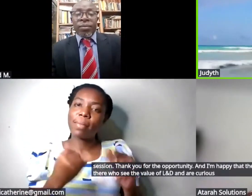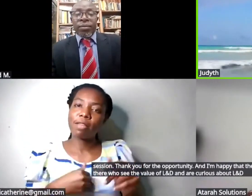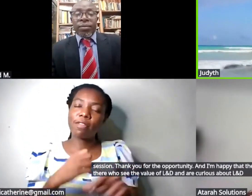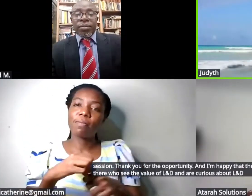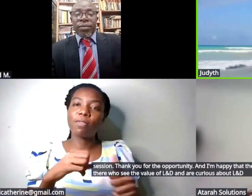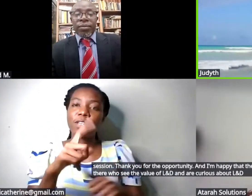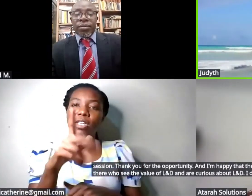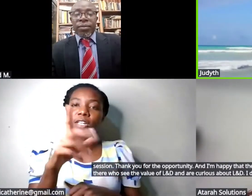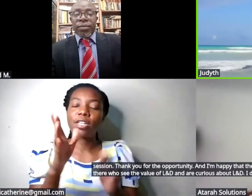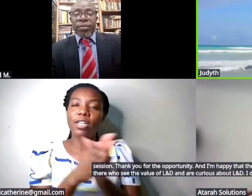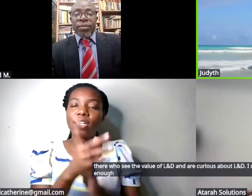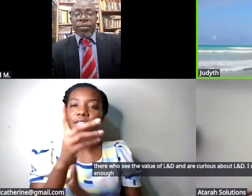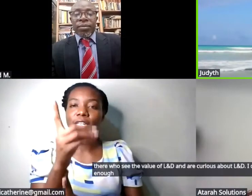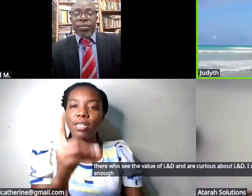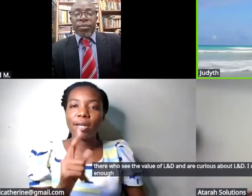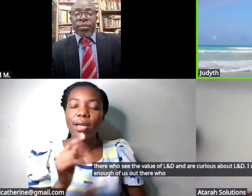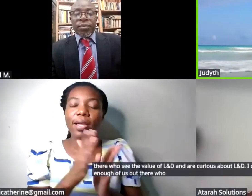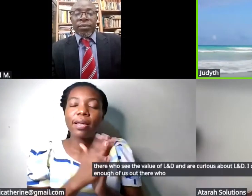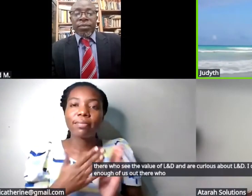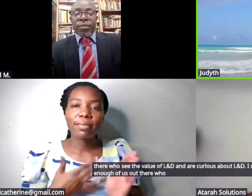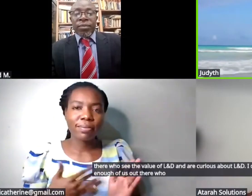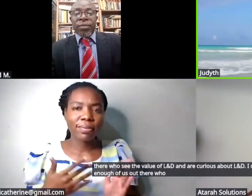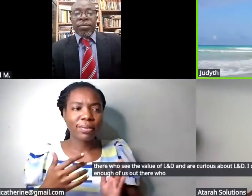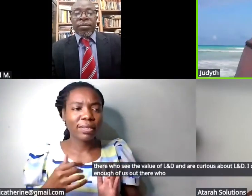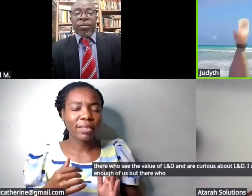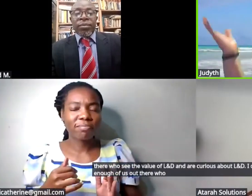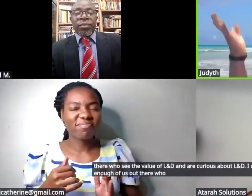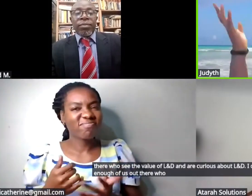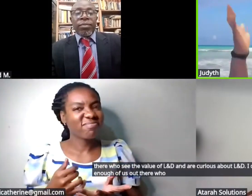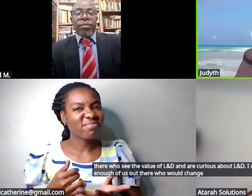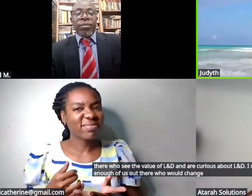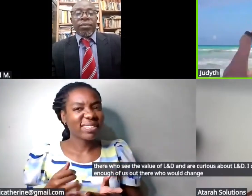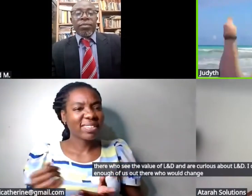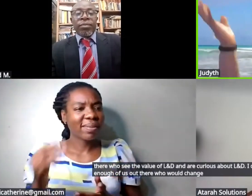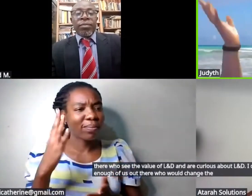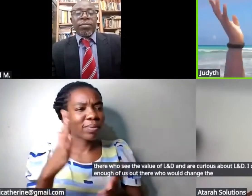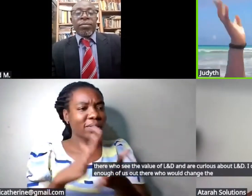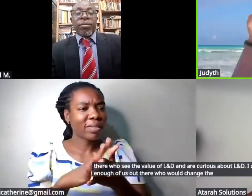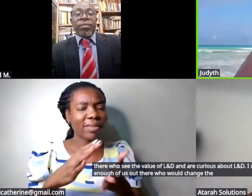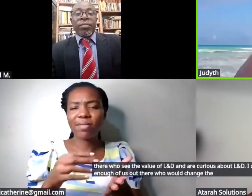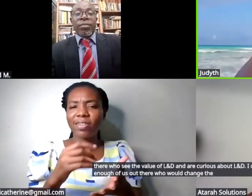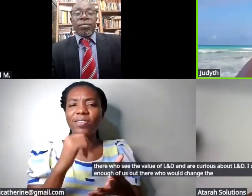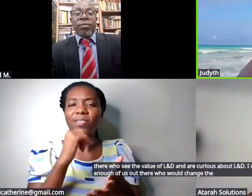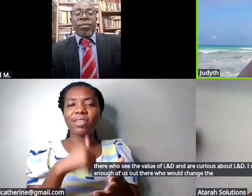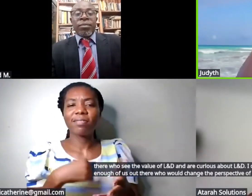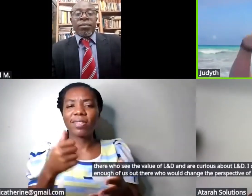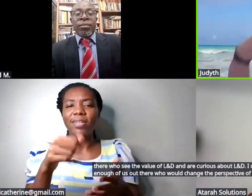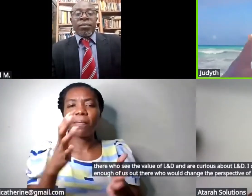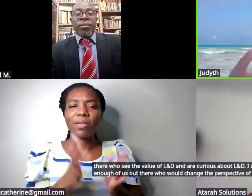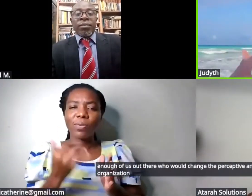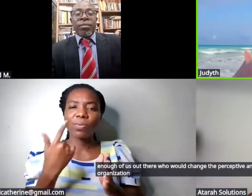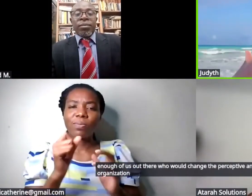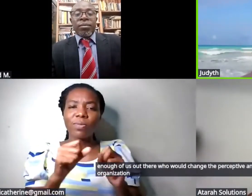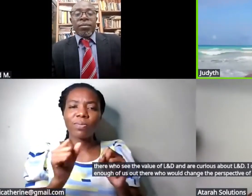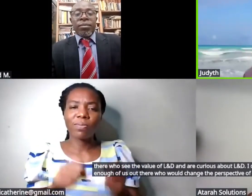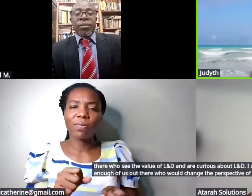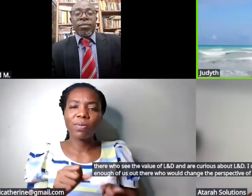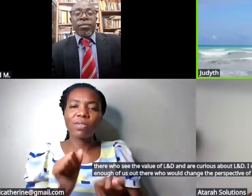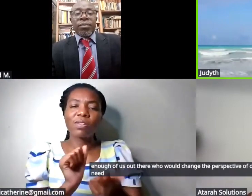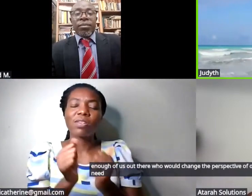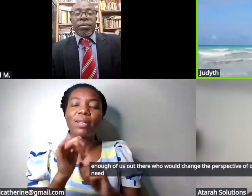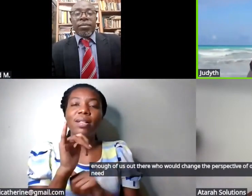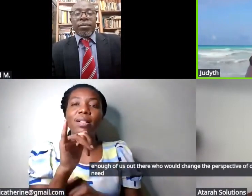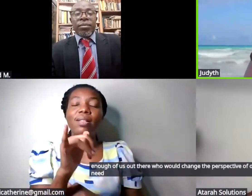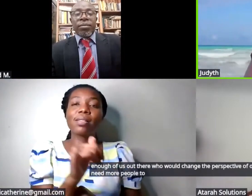think there's enough of us out there who would change the perspective of organization. So we need more people to